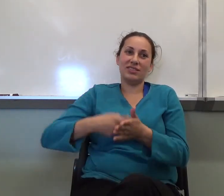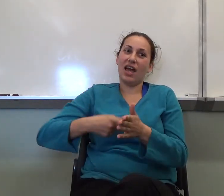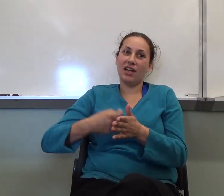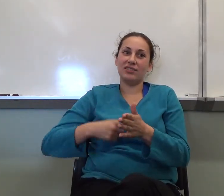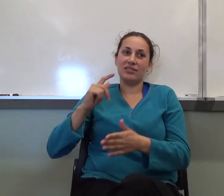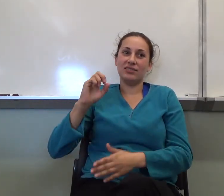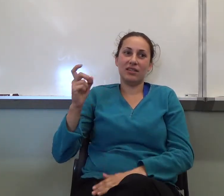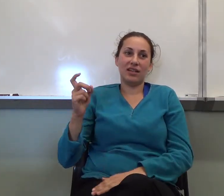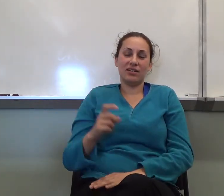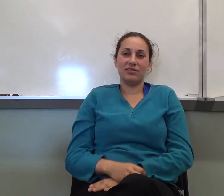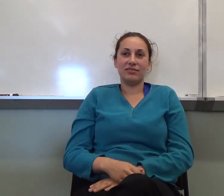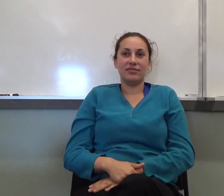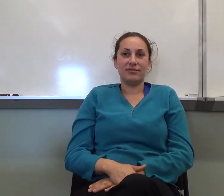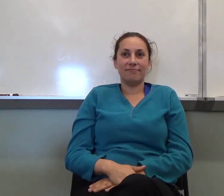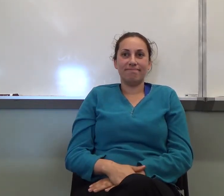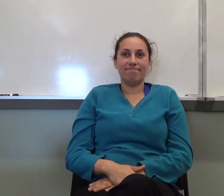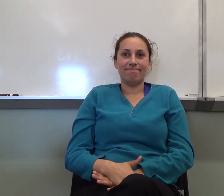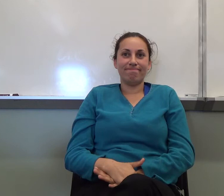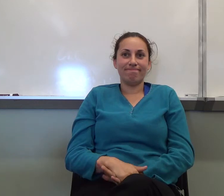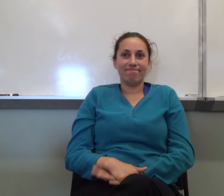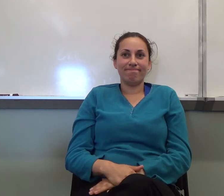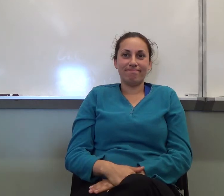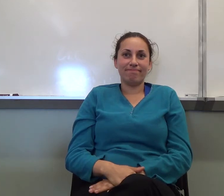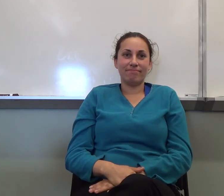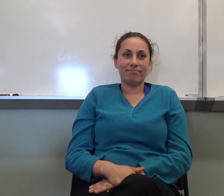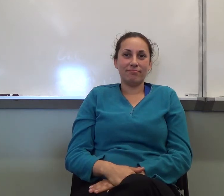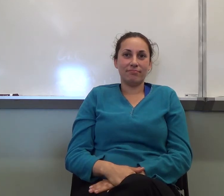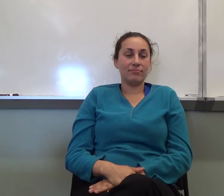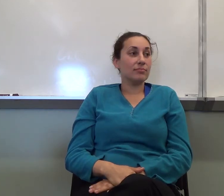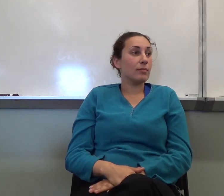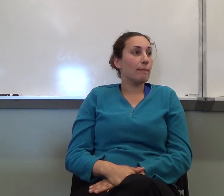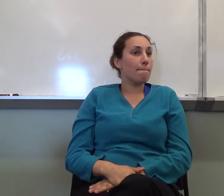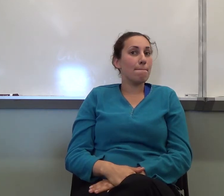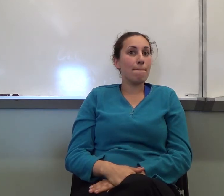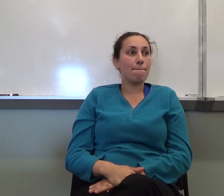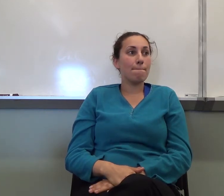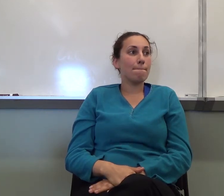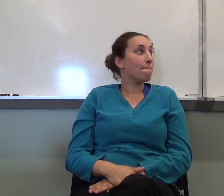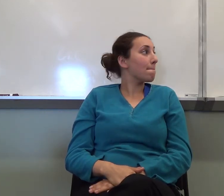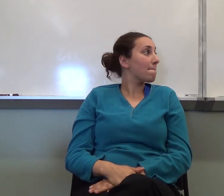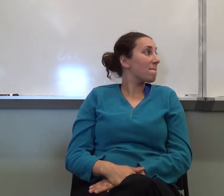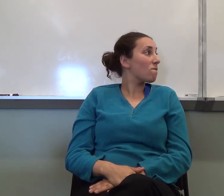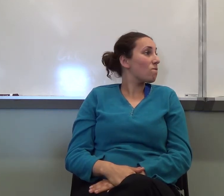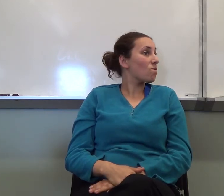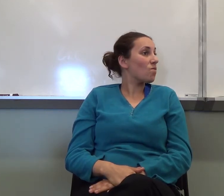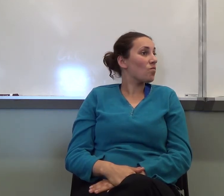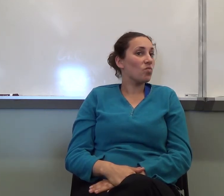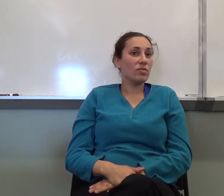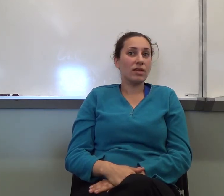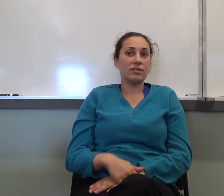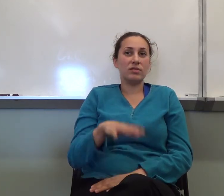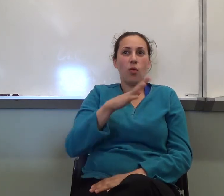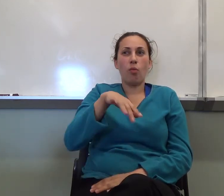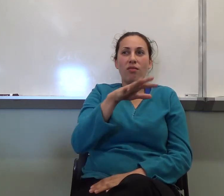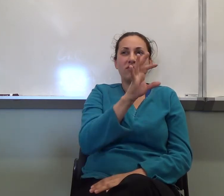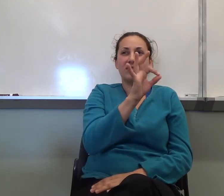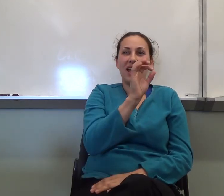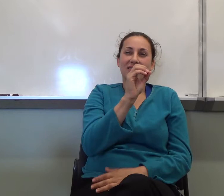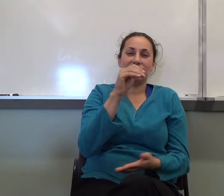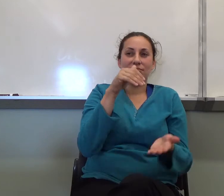that? I don't A know. third of 280? That's a little, it's about 90,000 or something like that. Some 80 to So